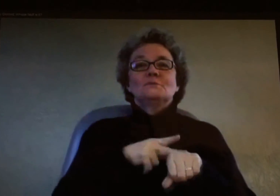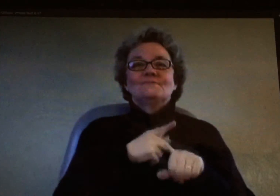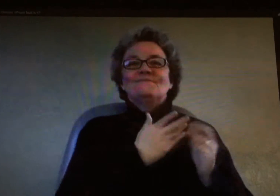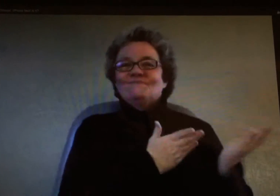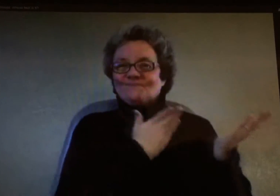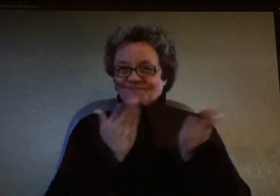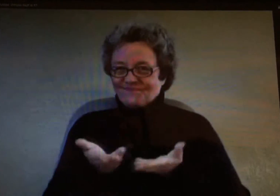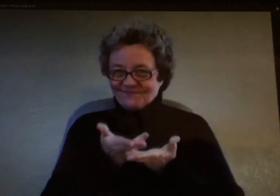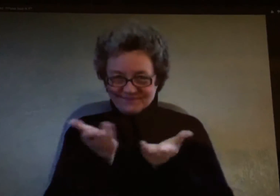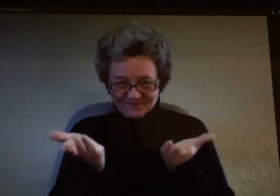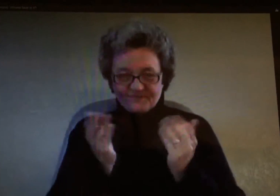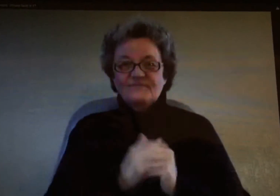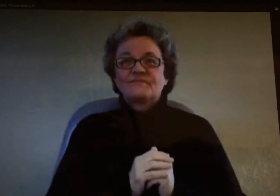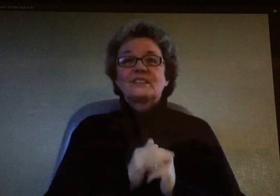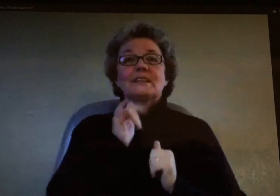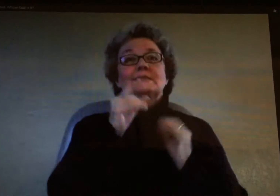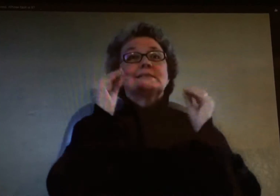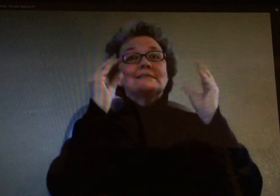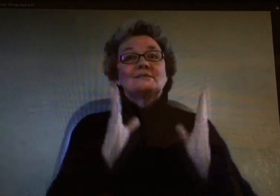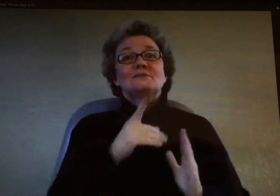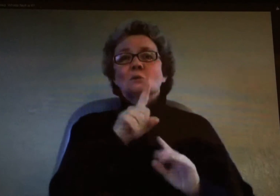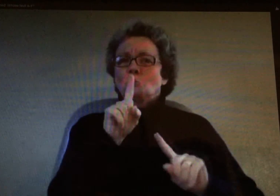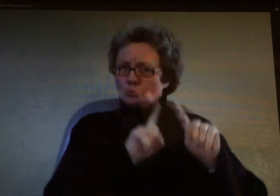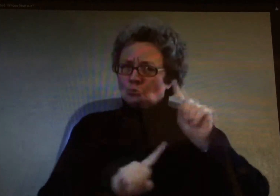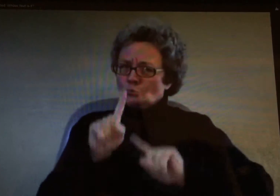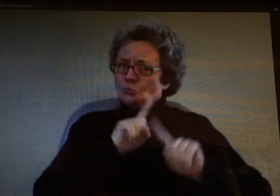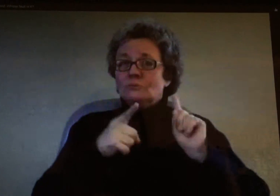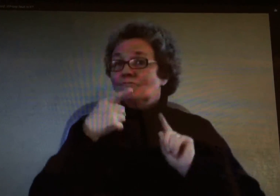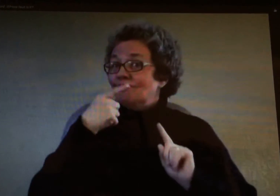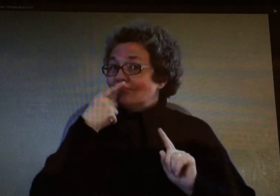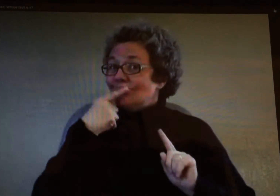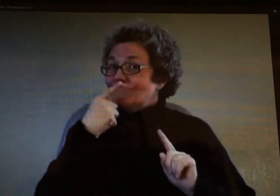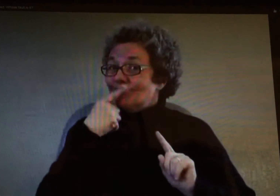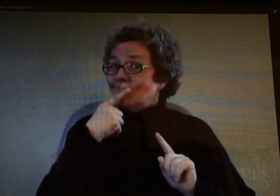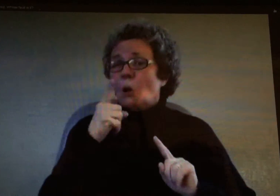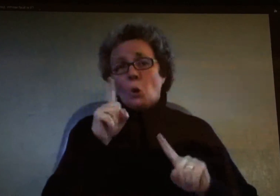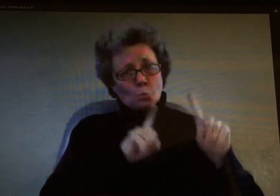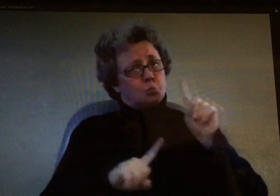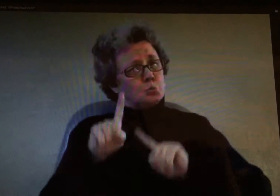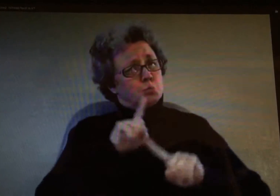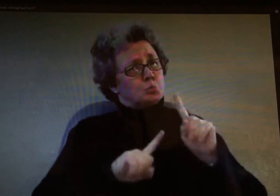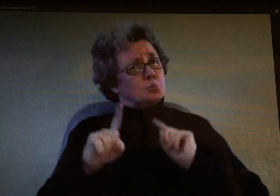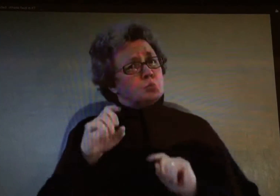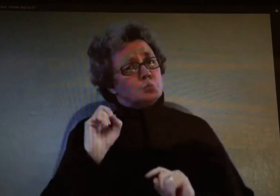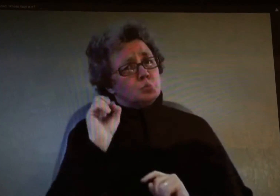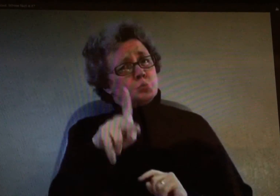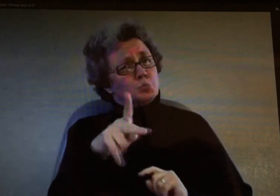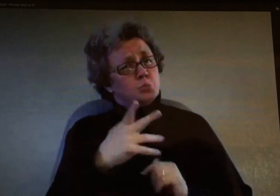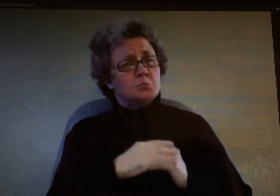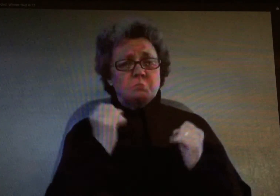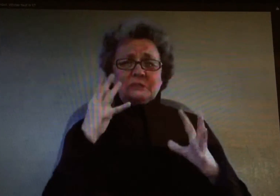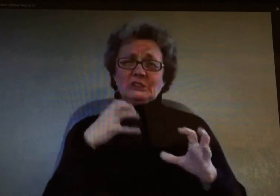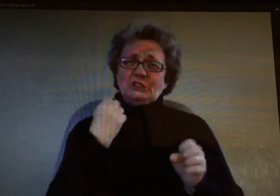that kind of thing. So the principal came in as well, and the visitor was